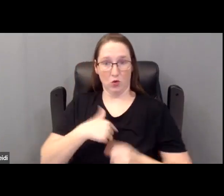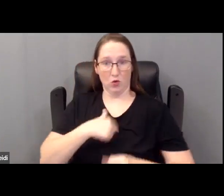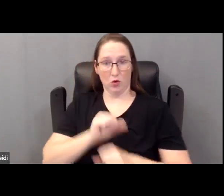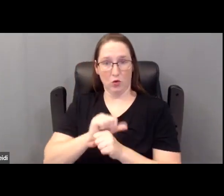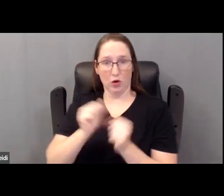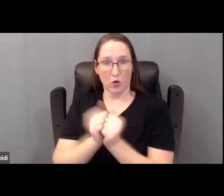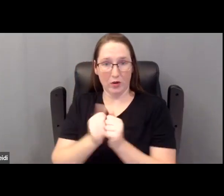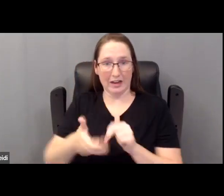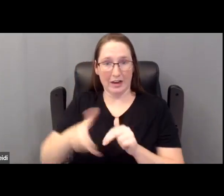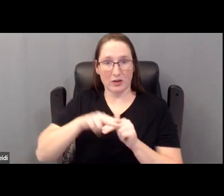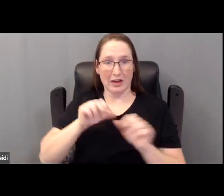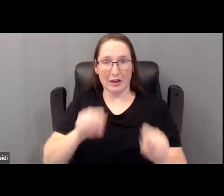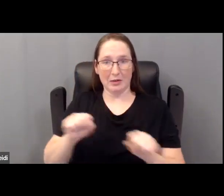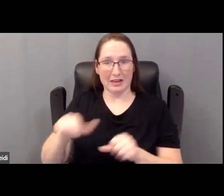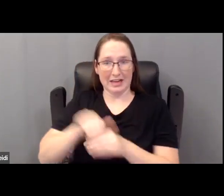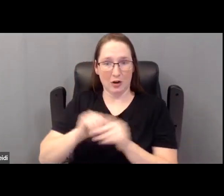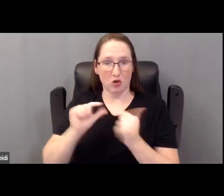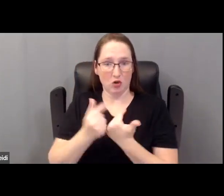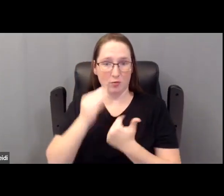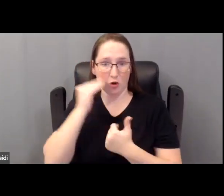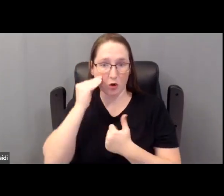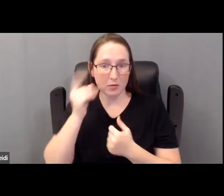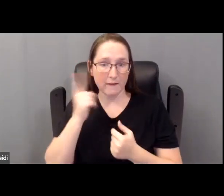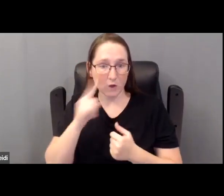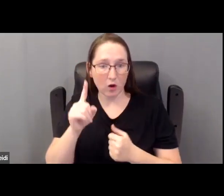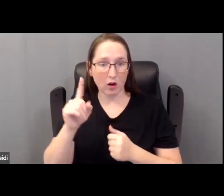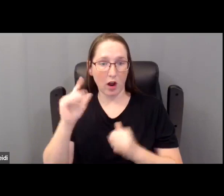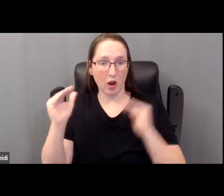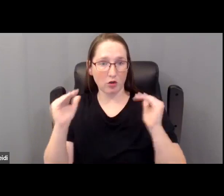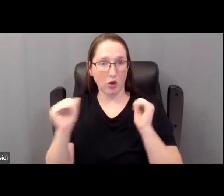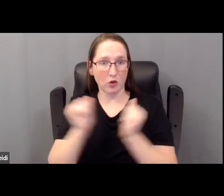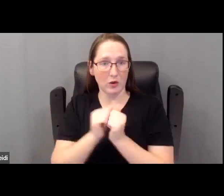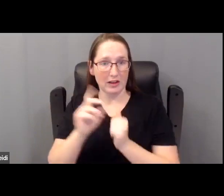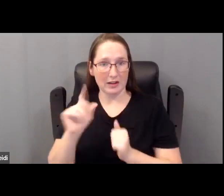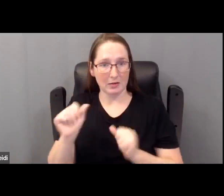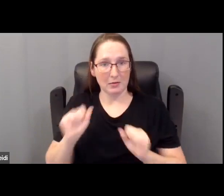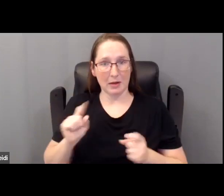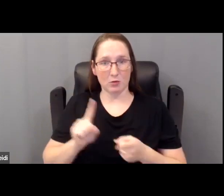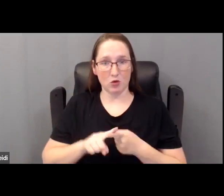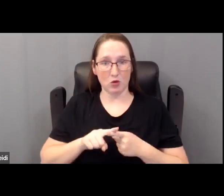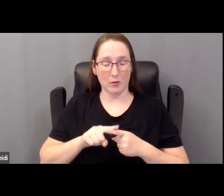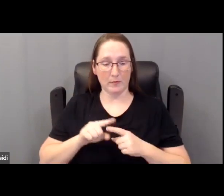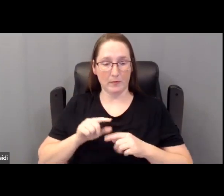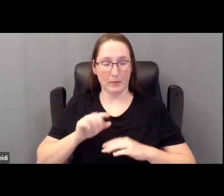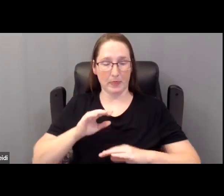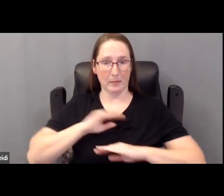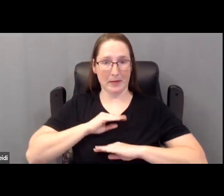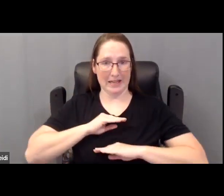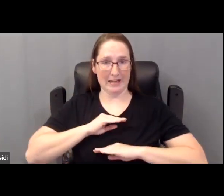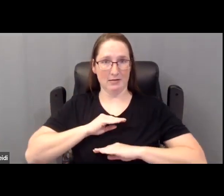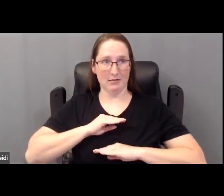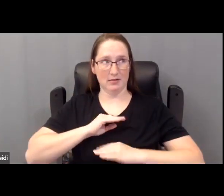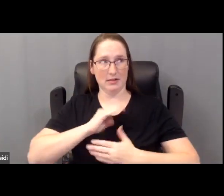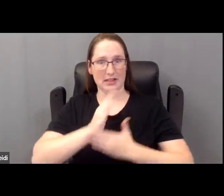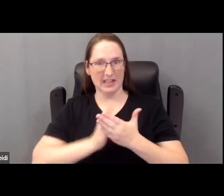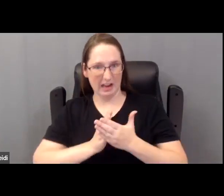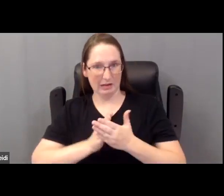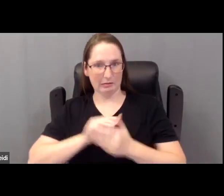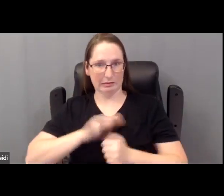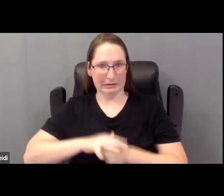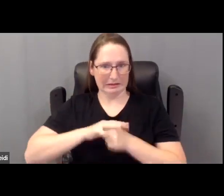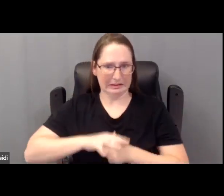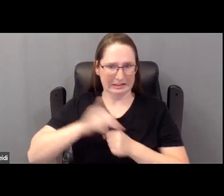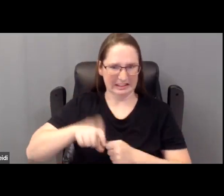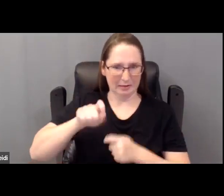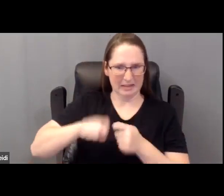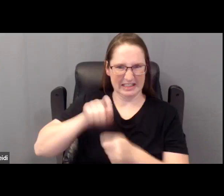increasing capacity in group homes for adults with disabilities in order to meet some pressing needs, and